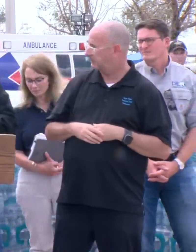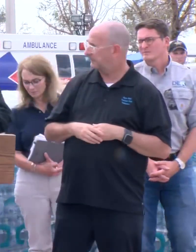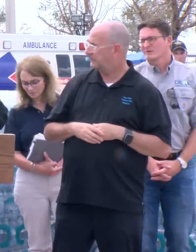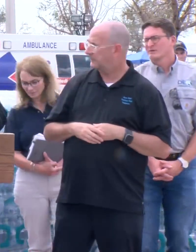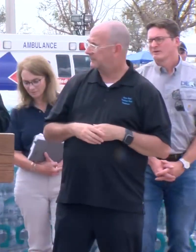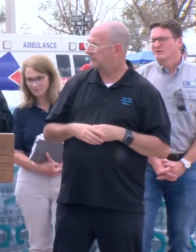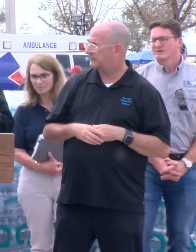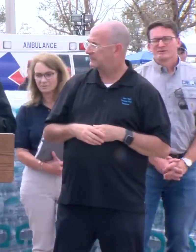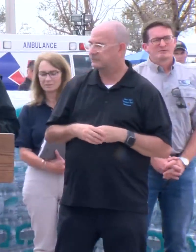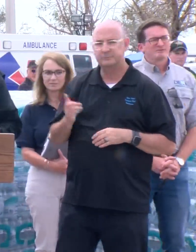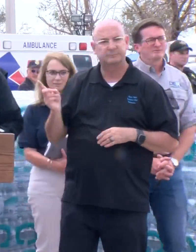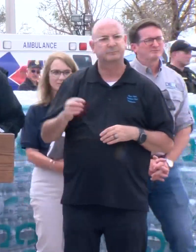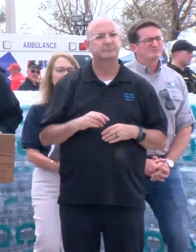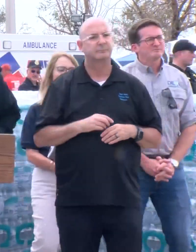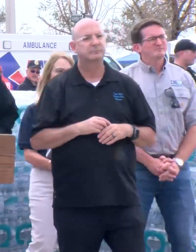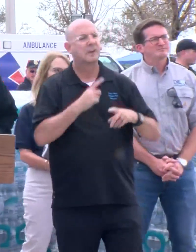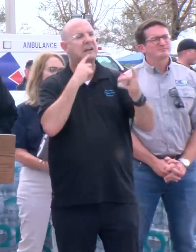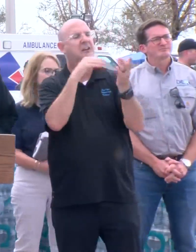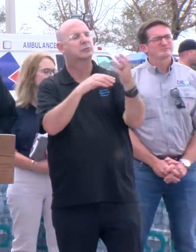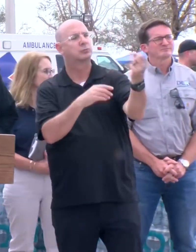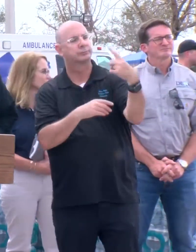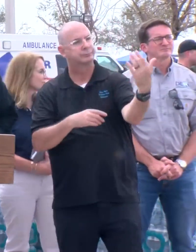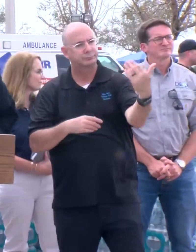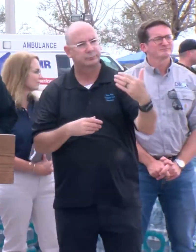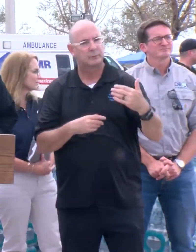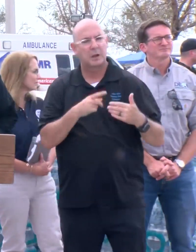If you don't mind, just repeat the question one more time.